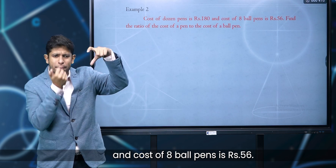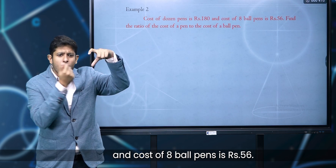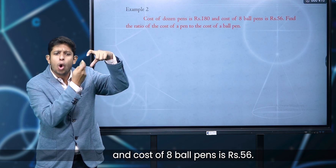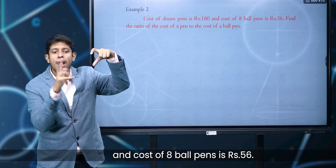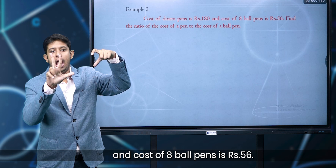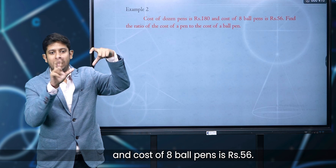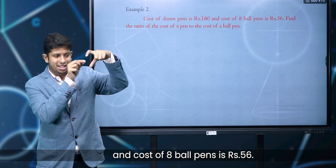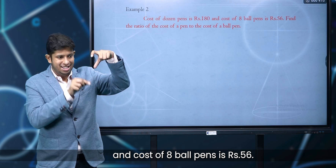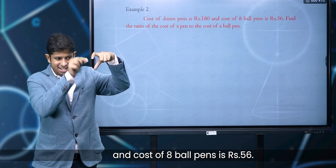56.